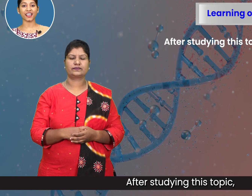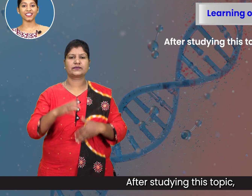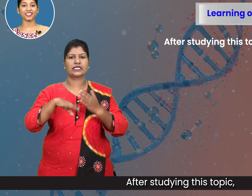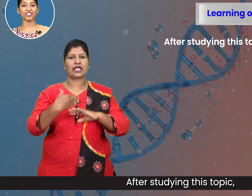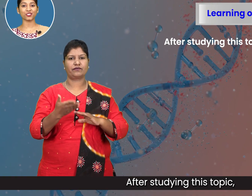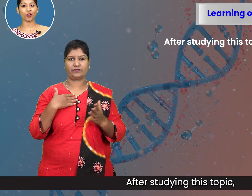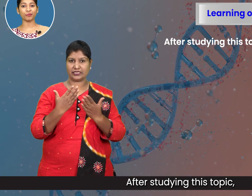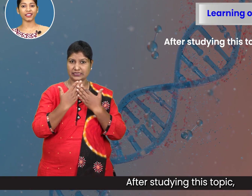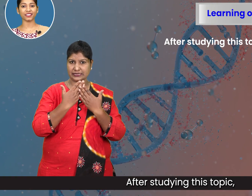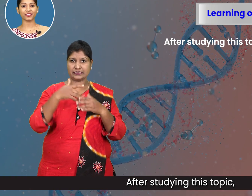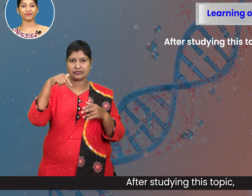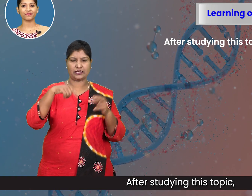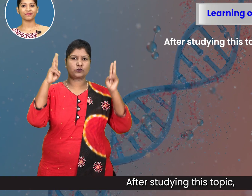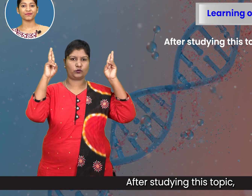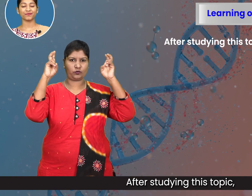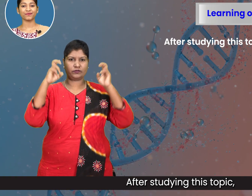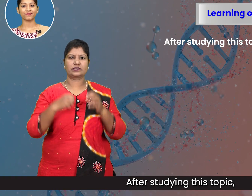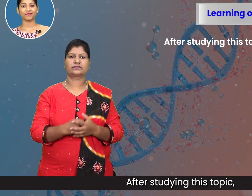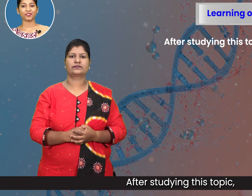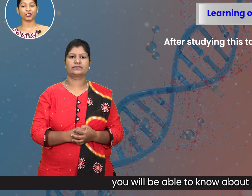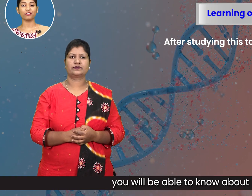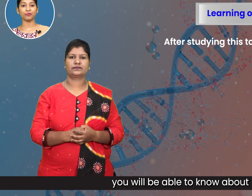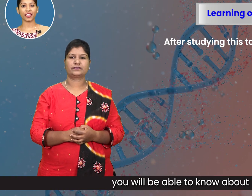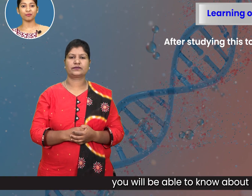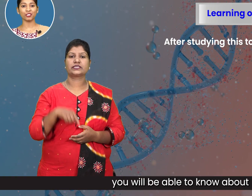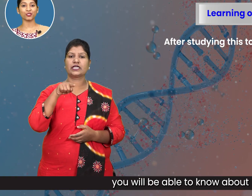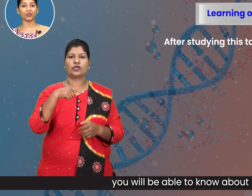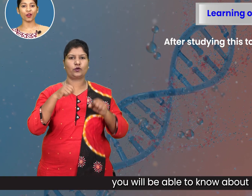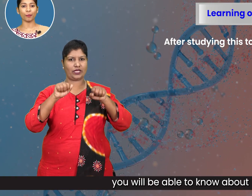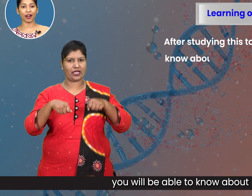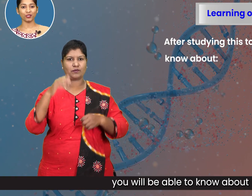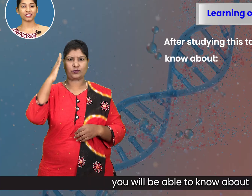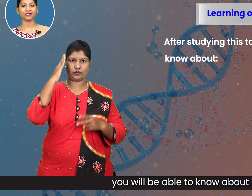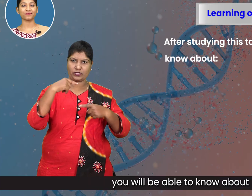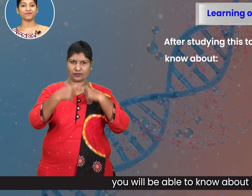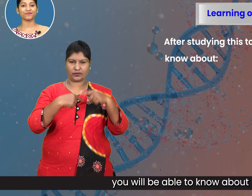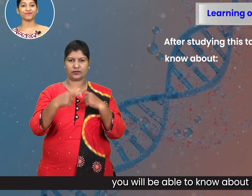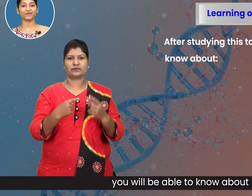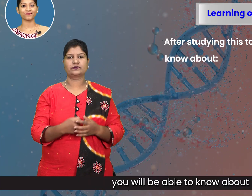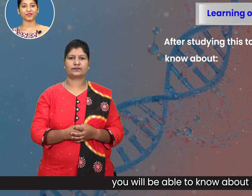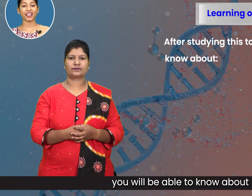After studying this topic, you will be able to know about,